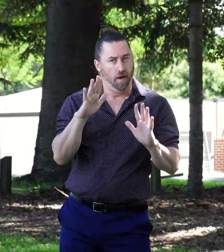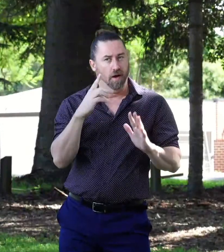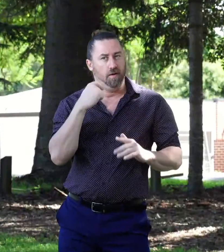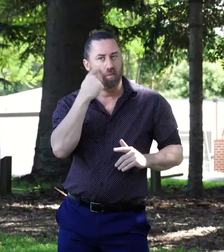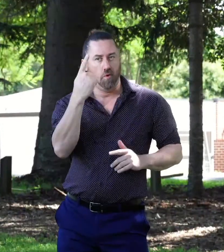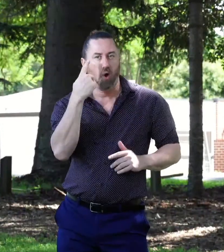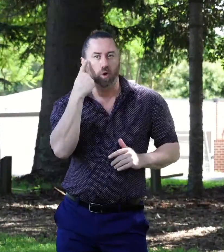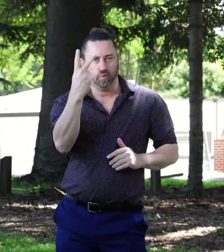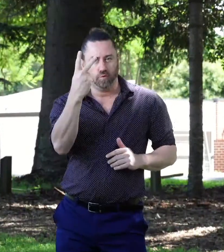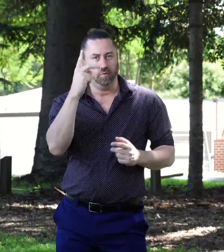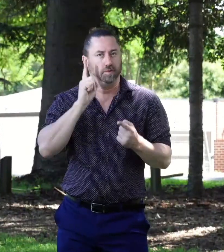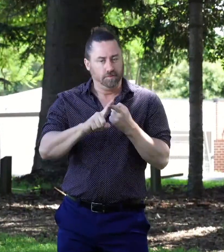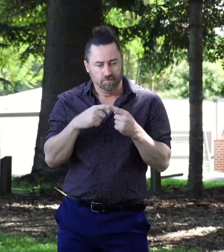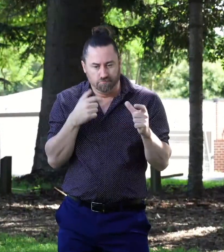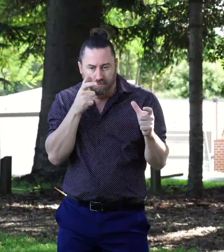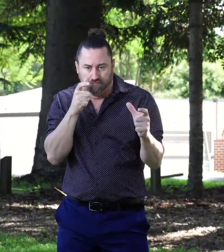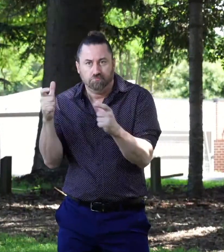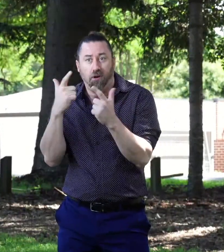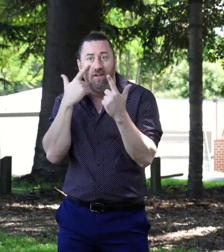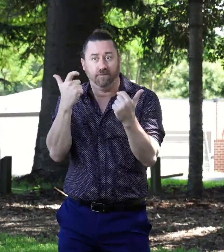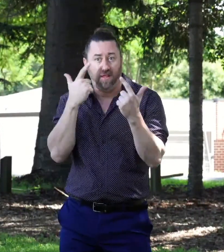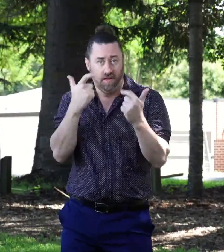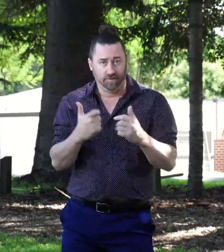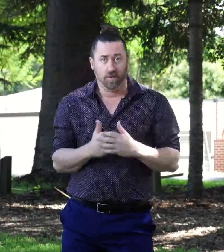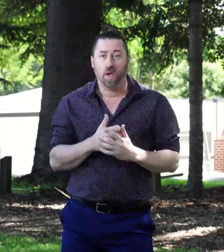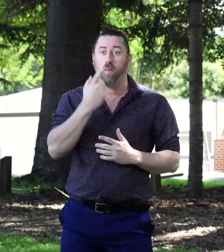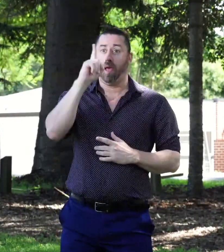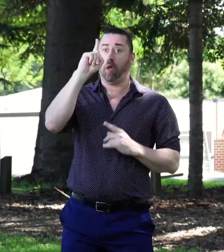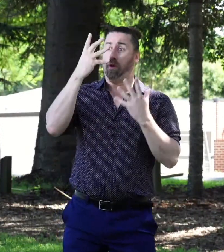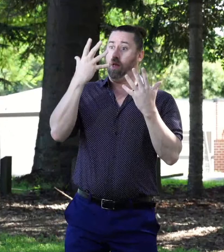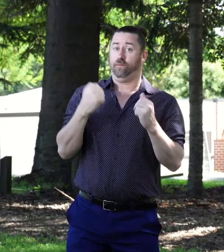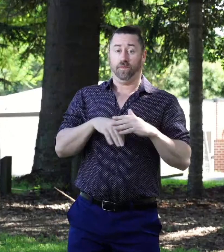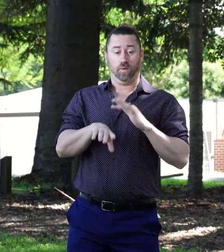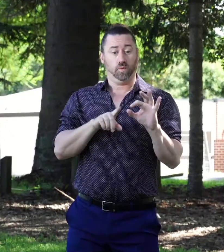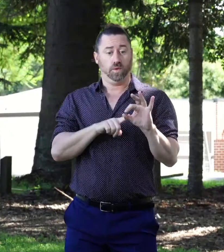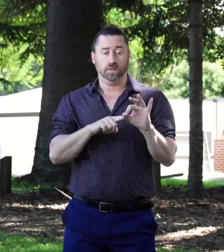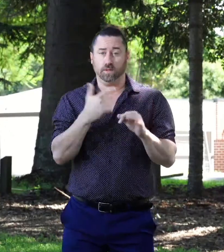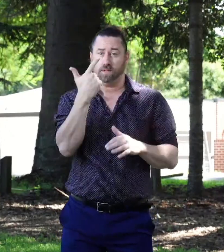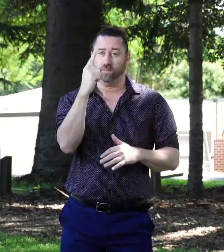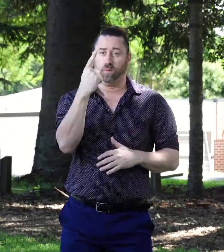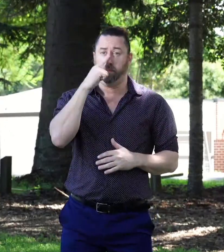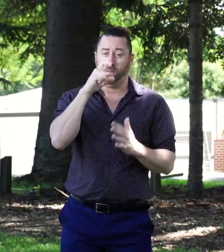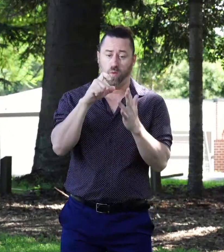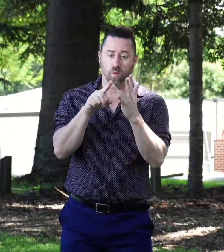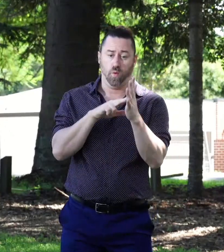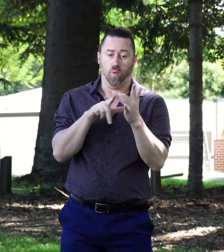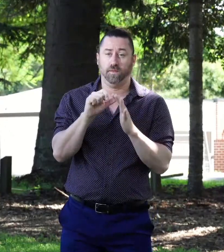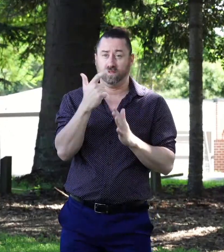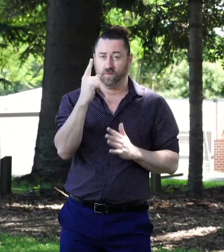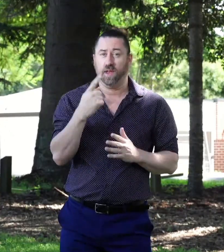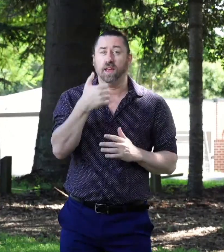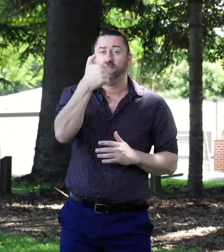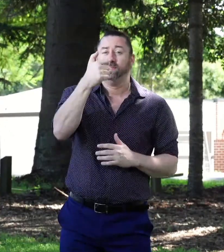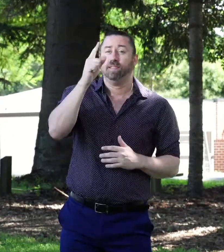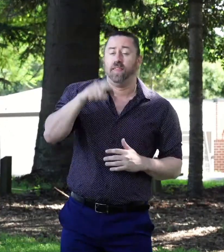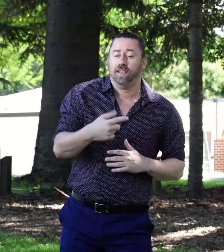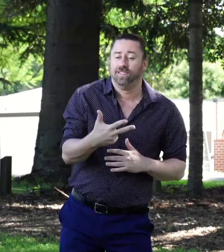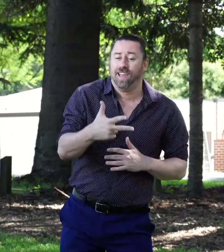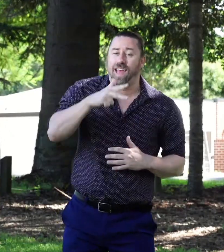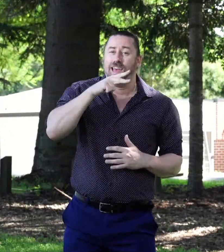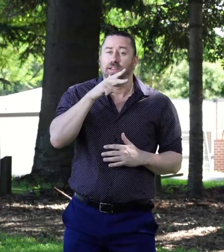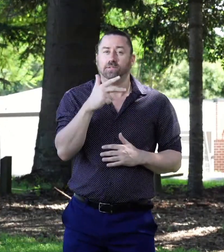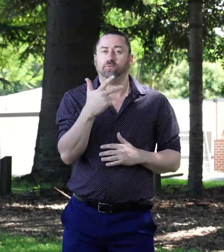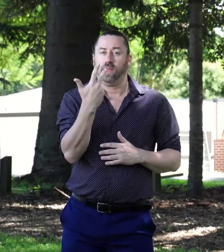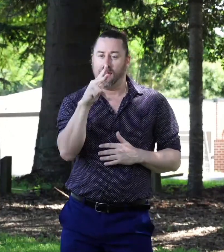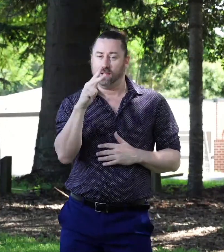going to be critical for us. So we now have 71 active cases. We've had 6,881 tests